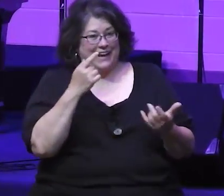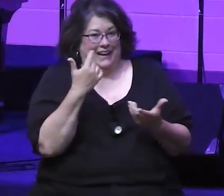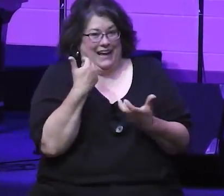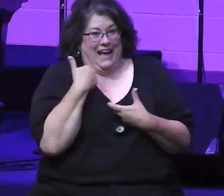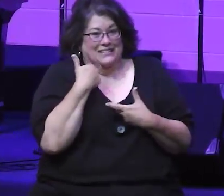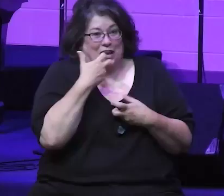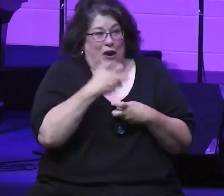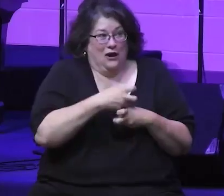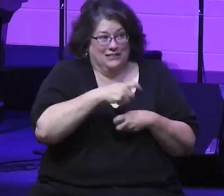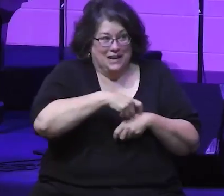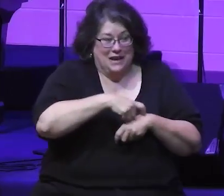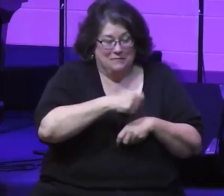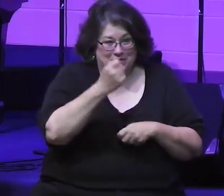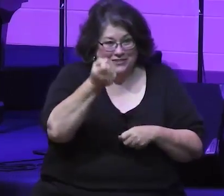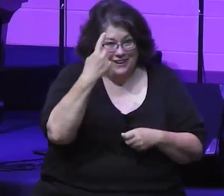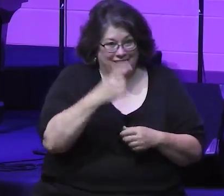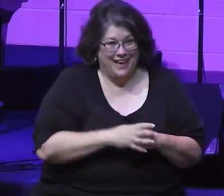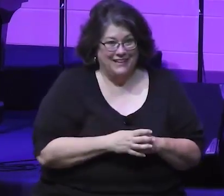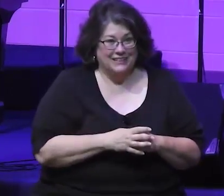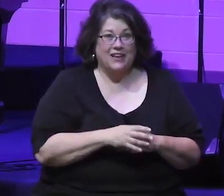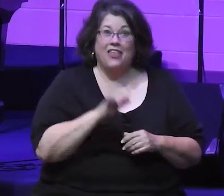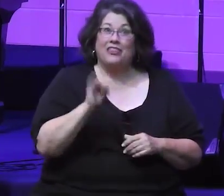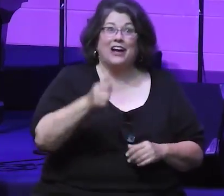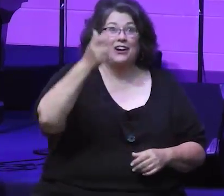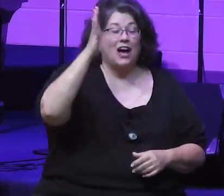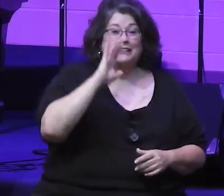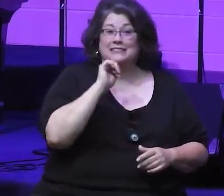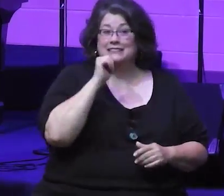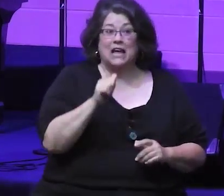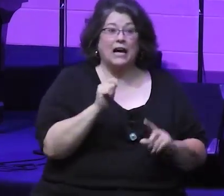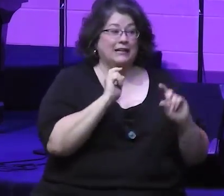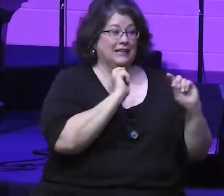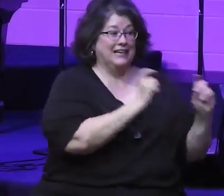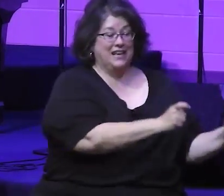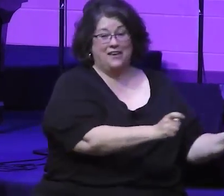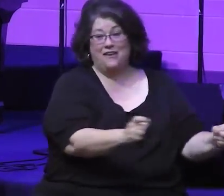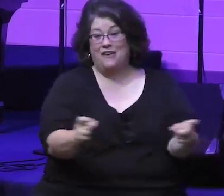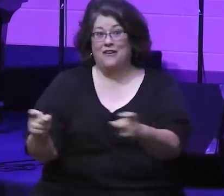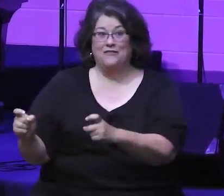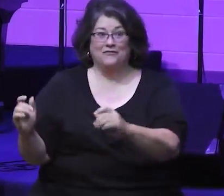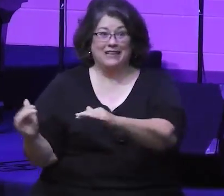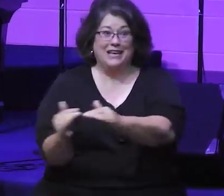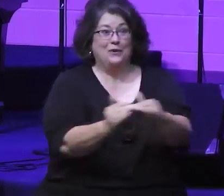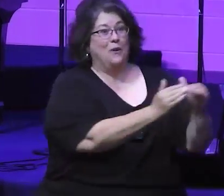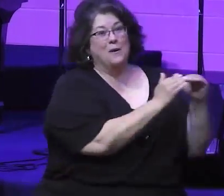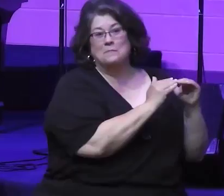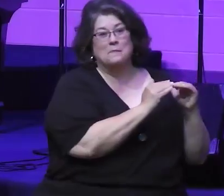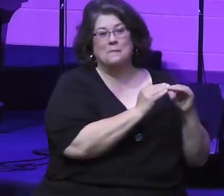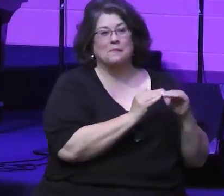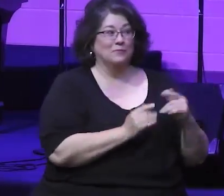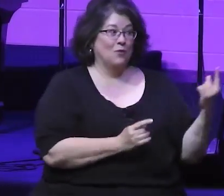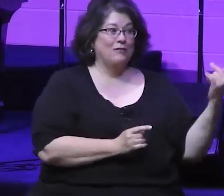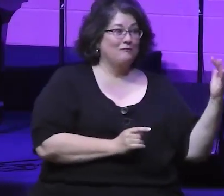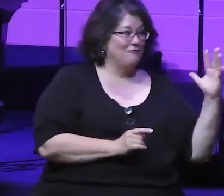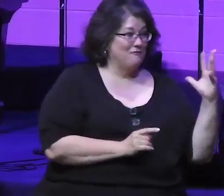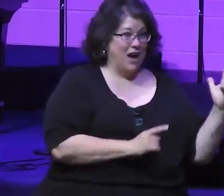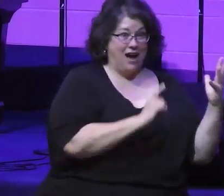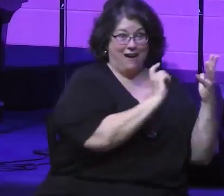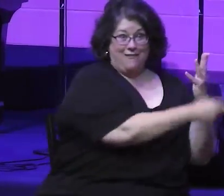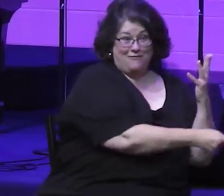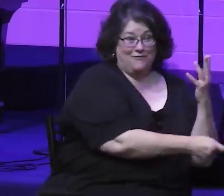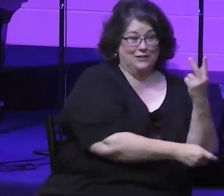equal for all people. Verse 15 that we just read. To one he gave 5 bags, to another 2 bags, and to another 1